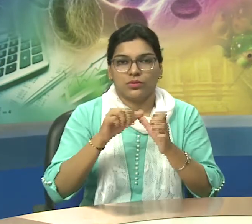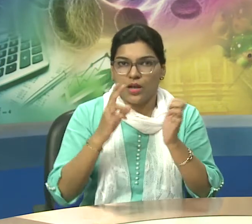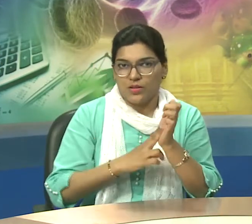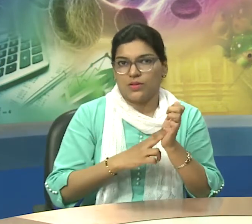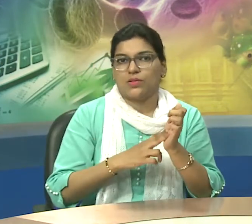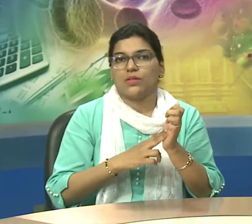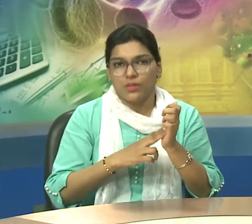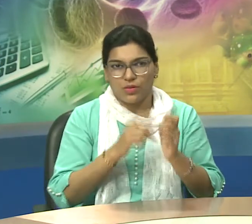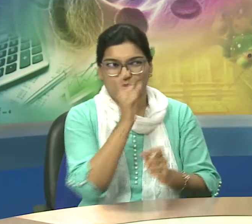Mithan.